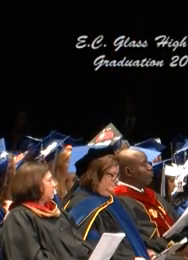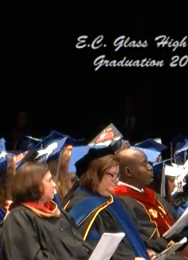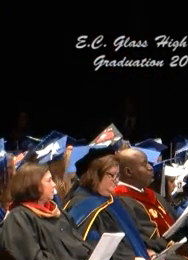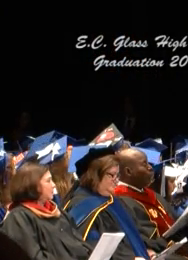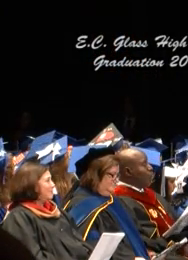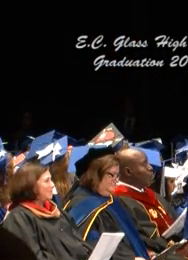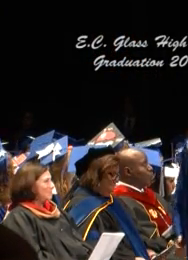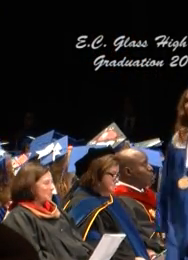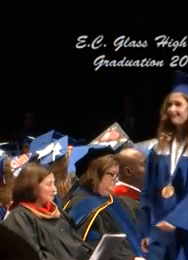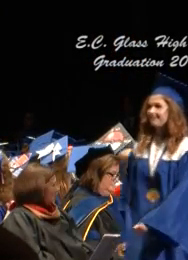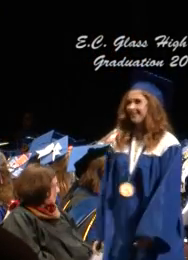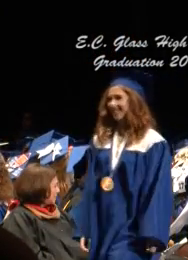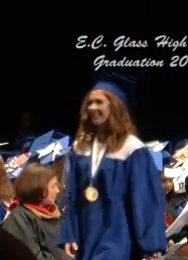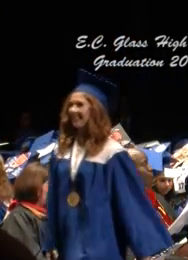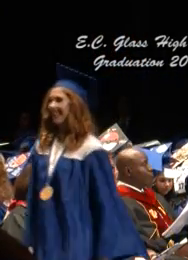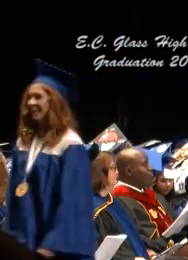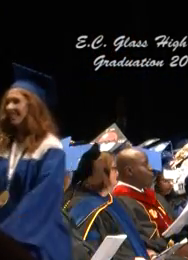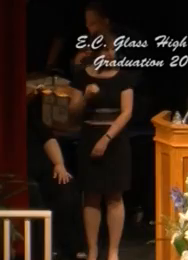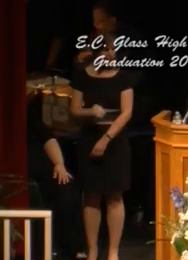Jer Noesha Mayer.